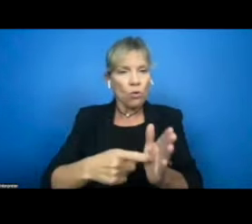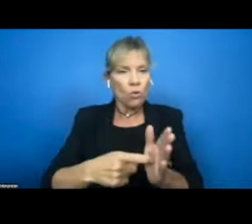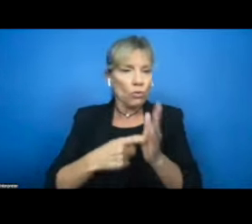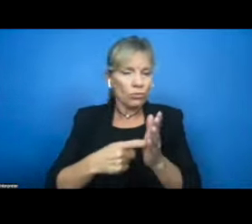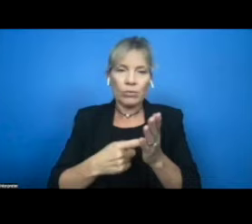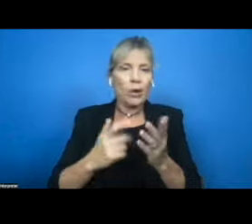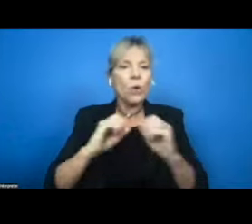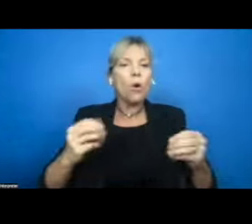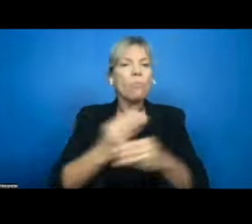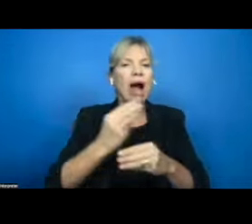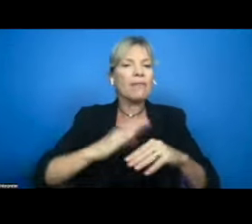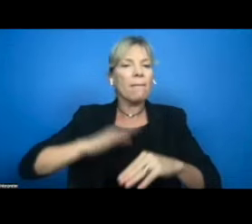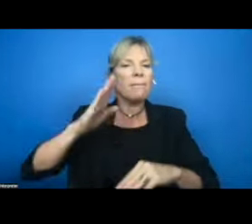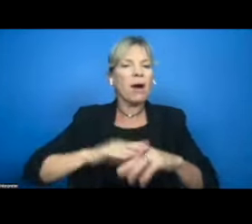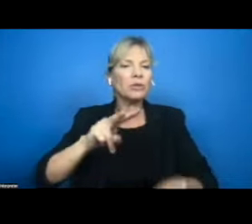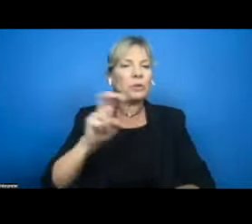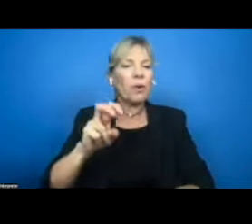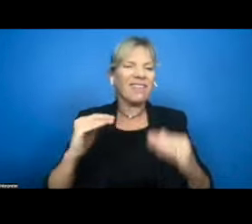math above the 200 level.